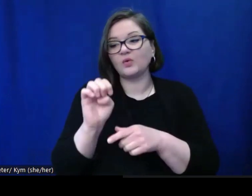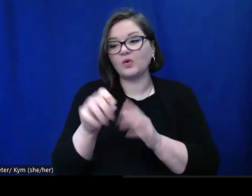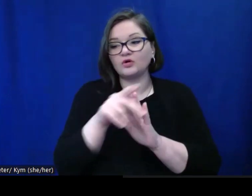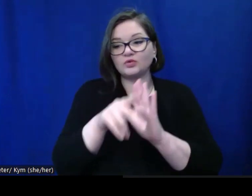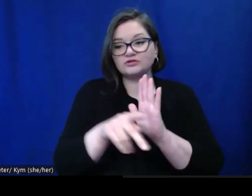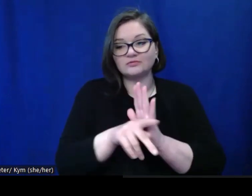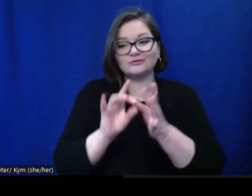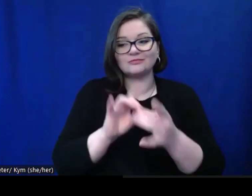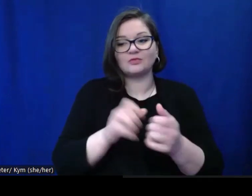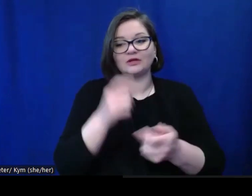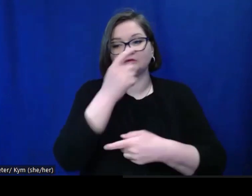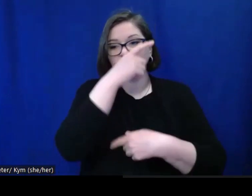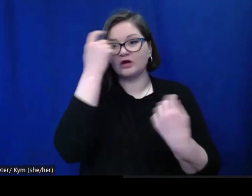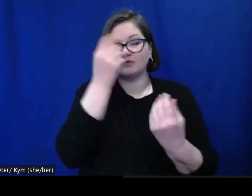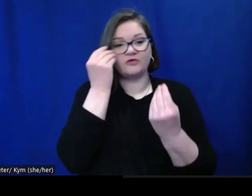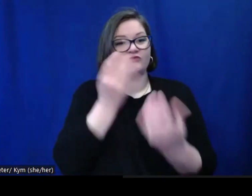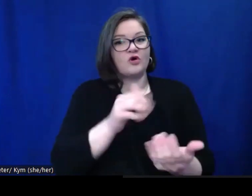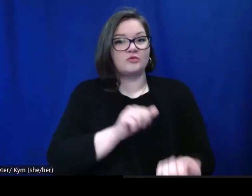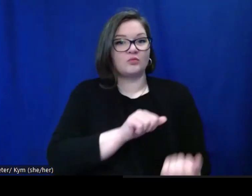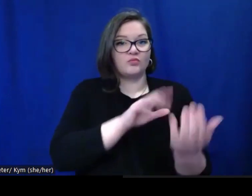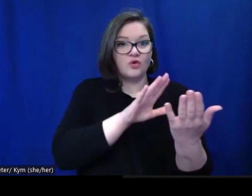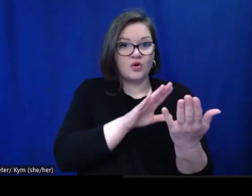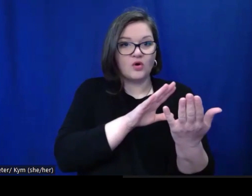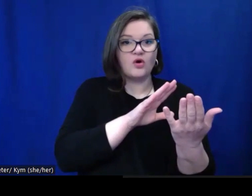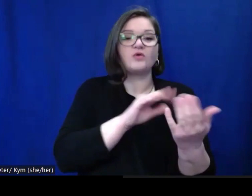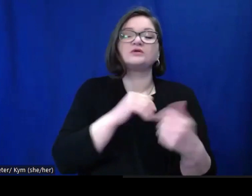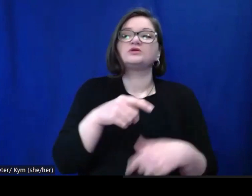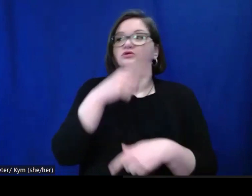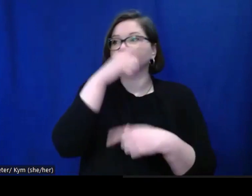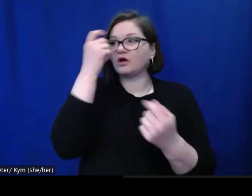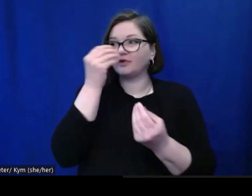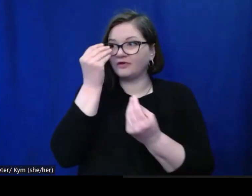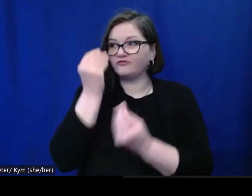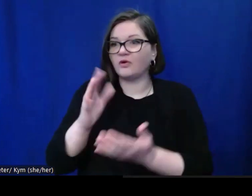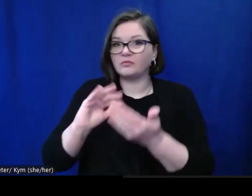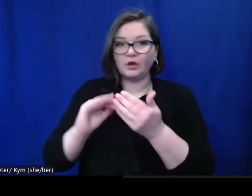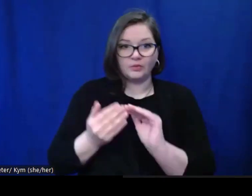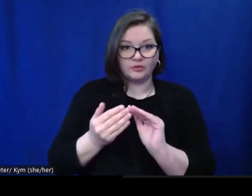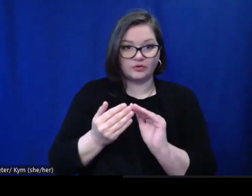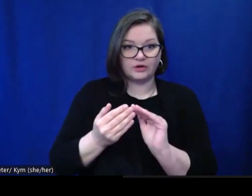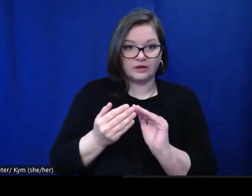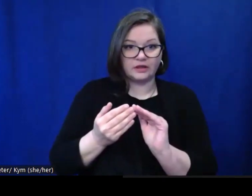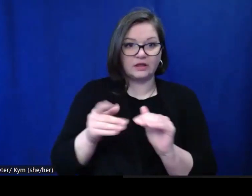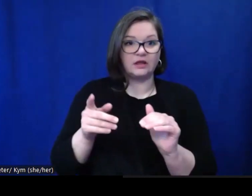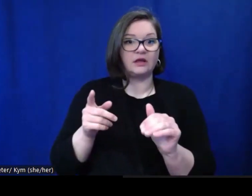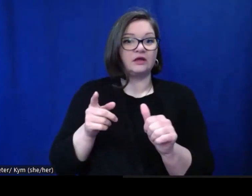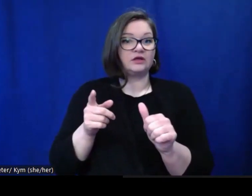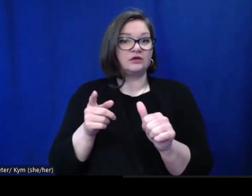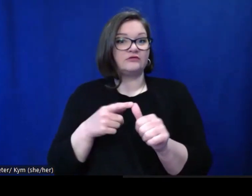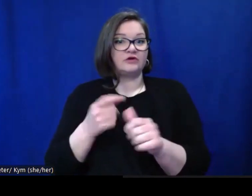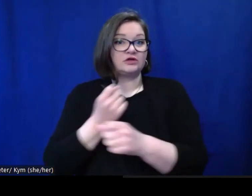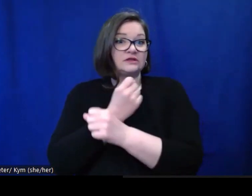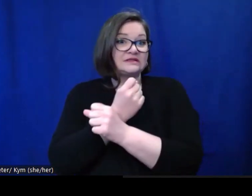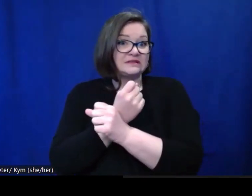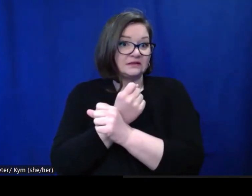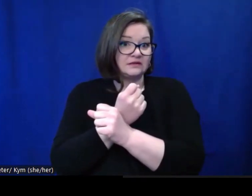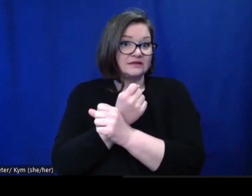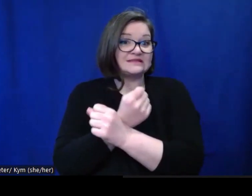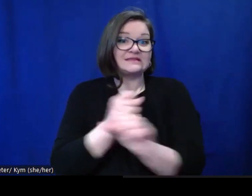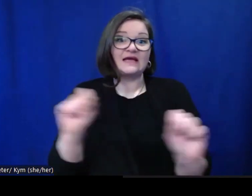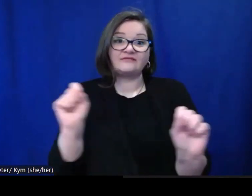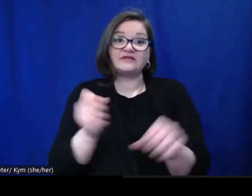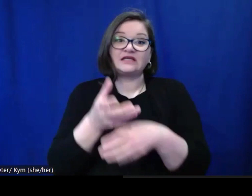about trauma-informed approach and trauma-informed communities. Safety, trustworthiness, and transparency,